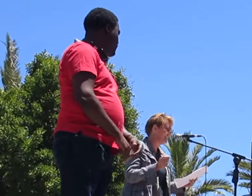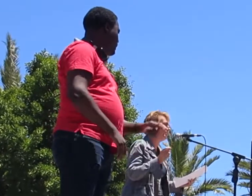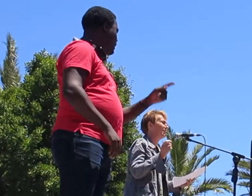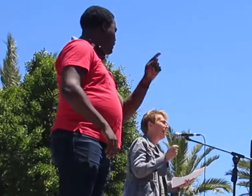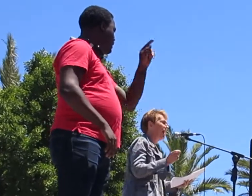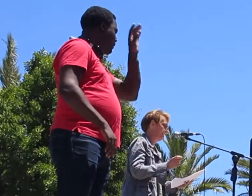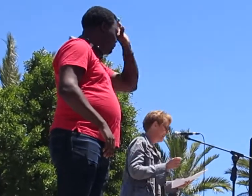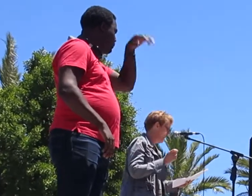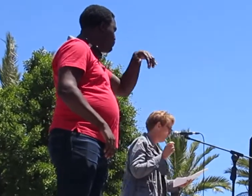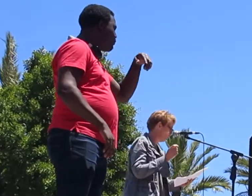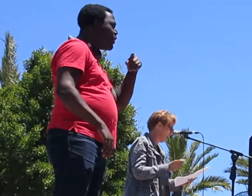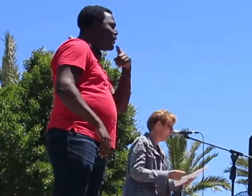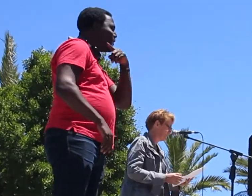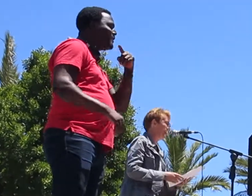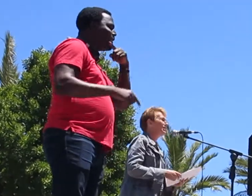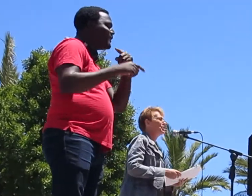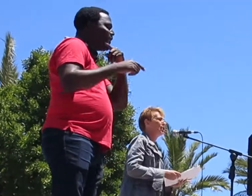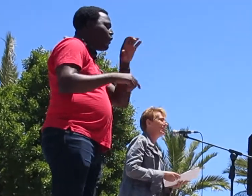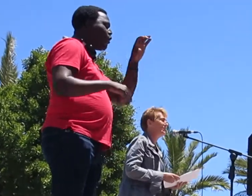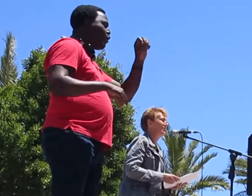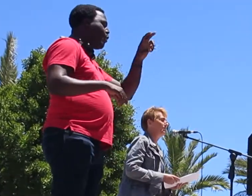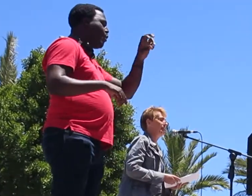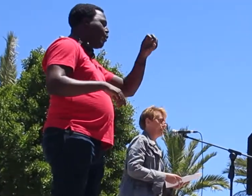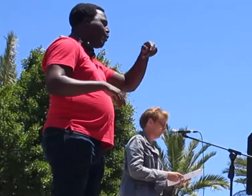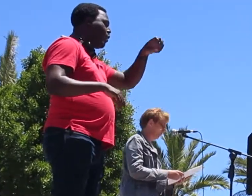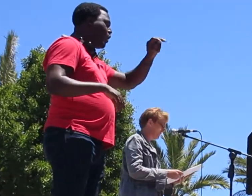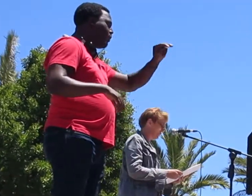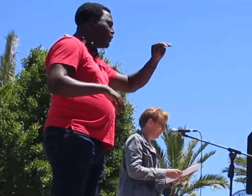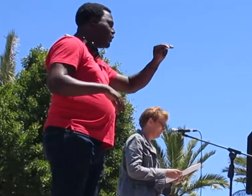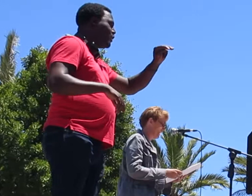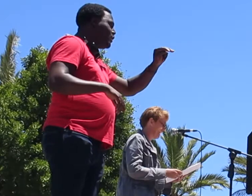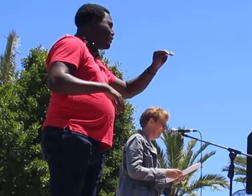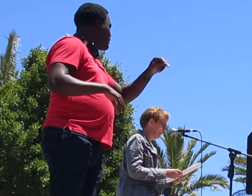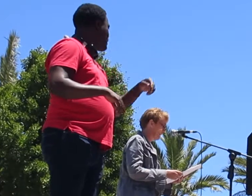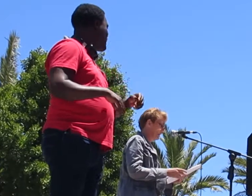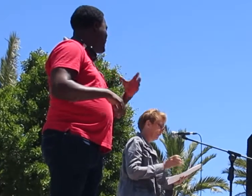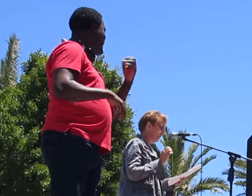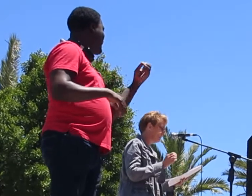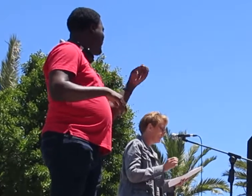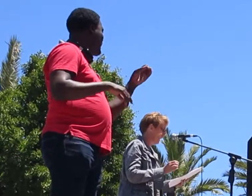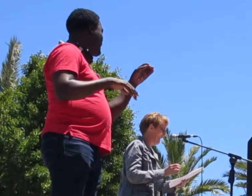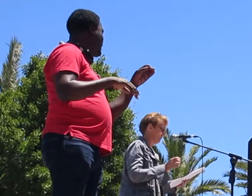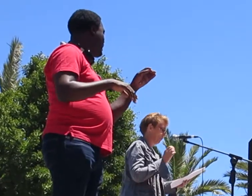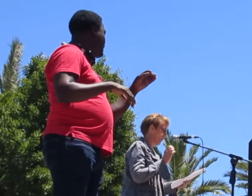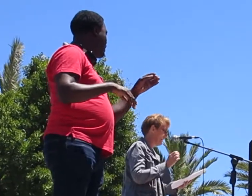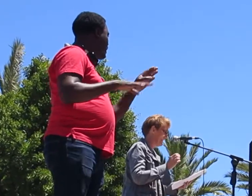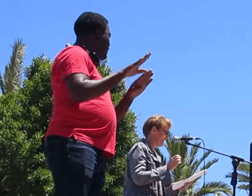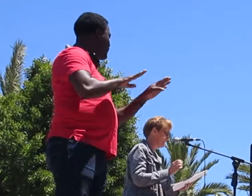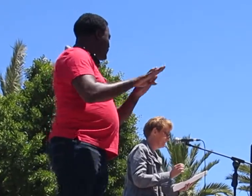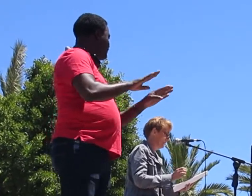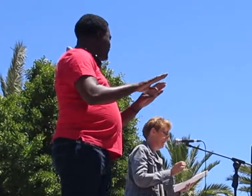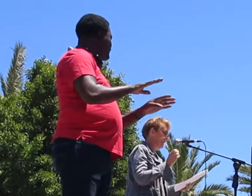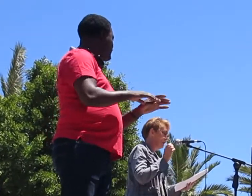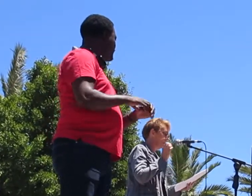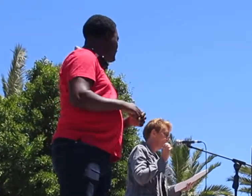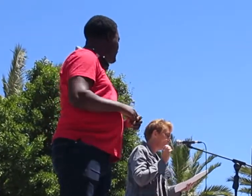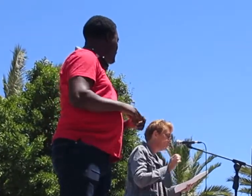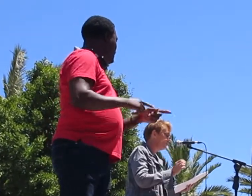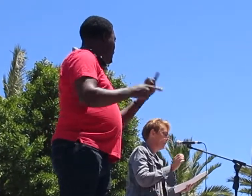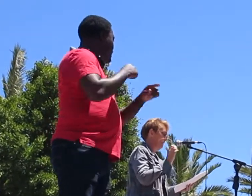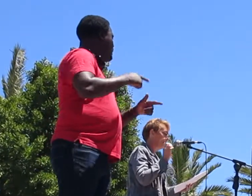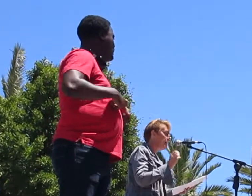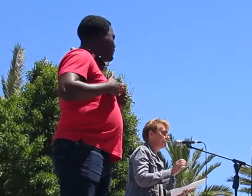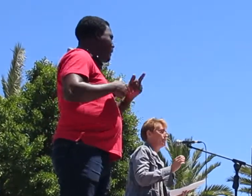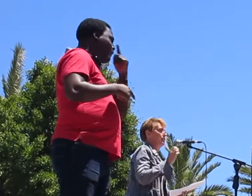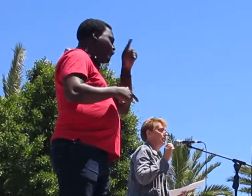Trump's blatant lies, corruption, shady dealings, and questionable behavior come to light for what it is,